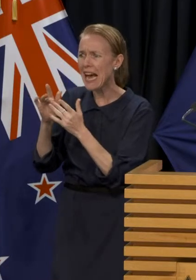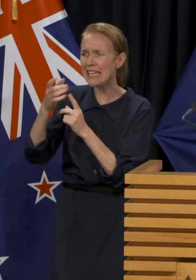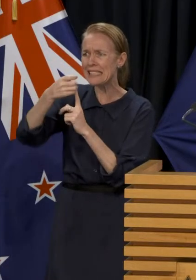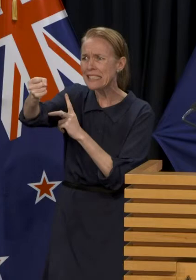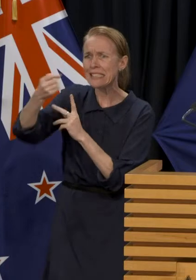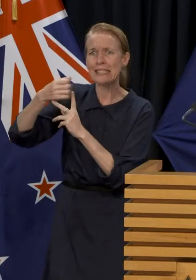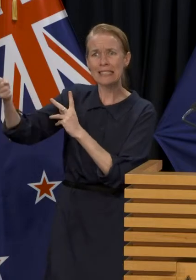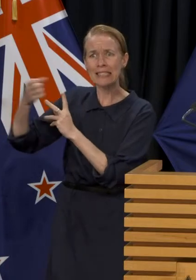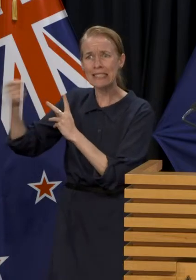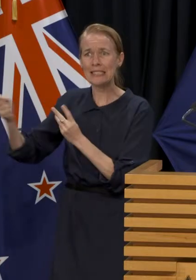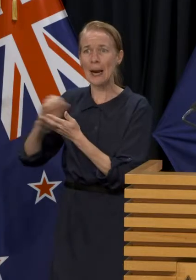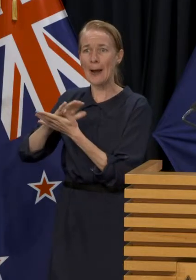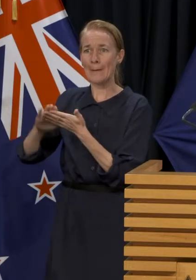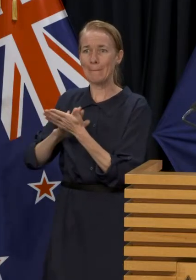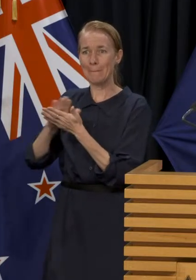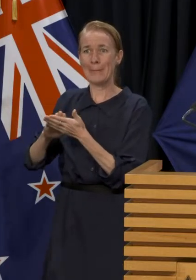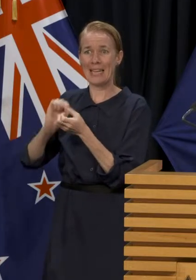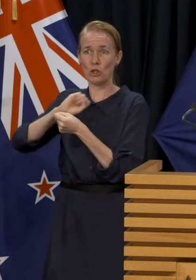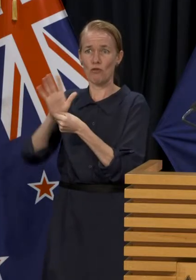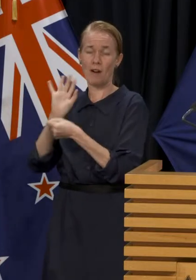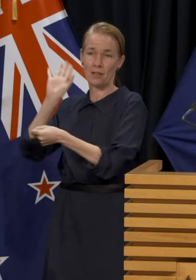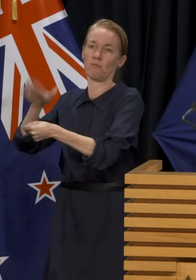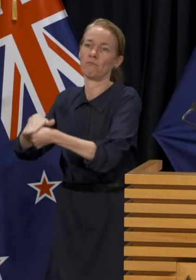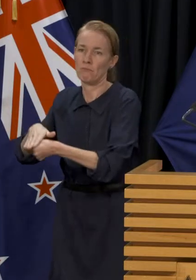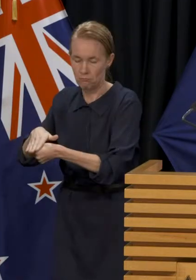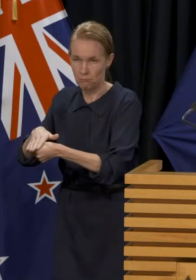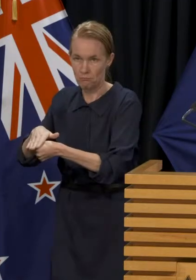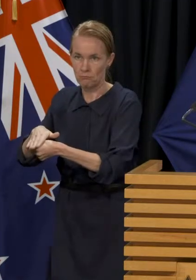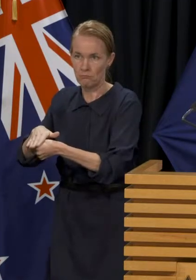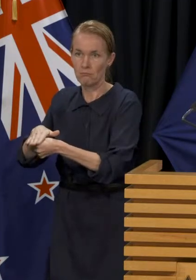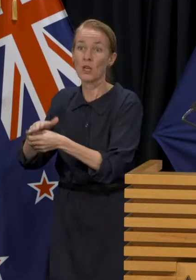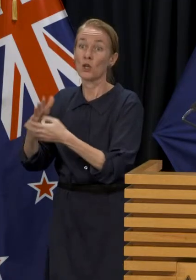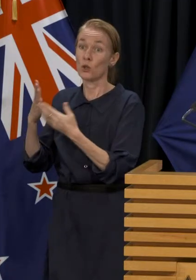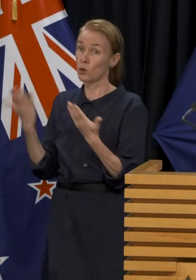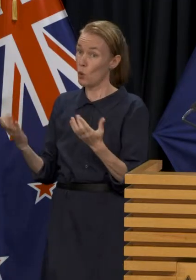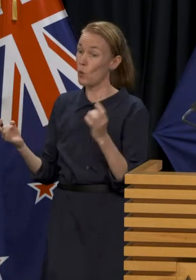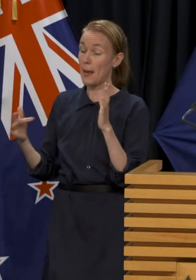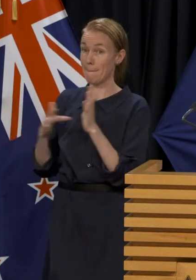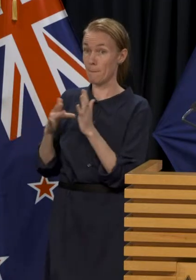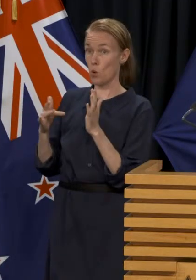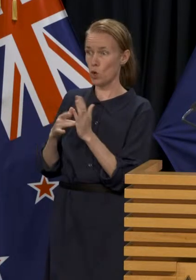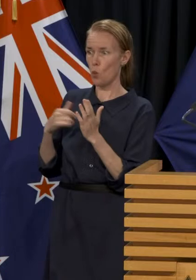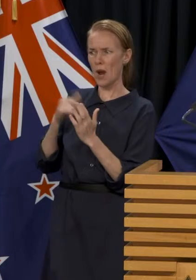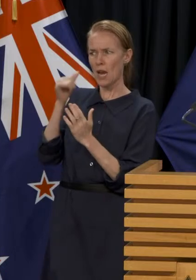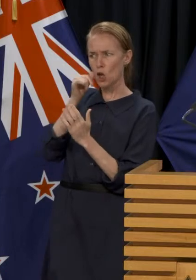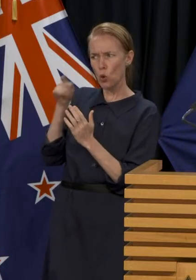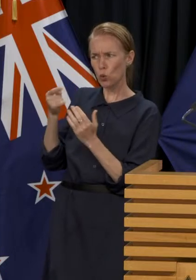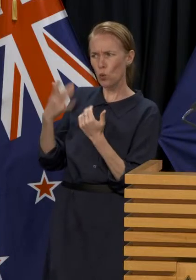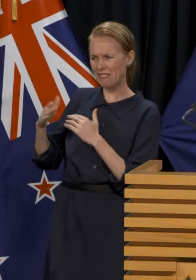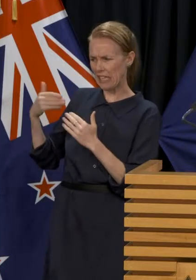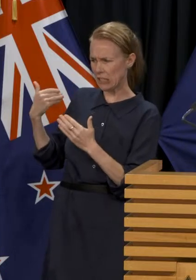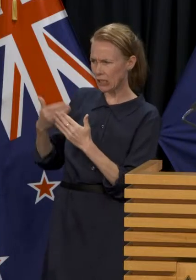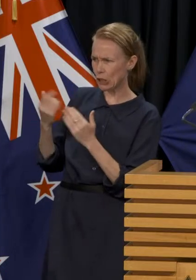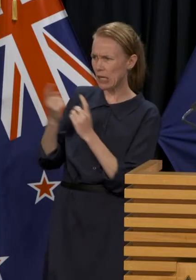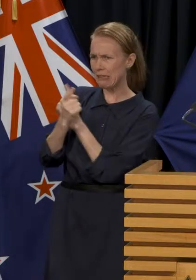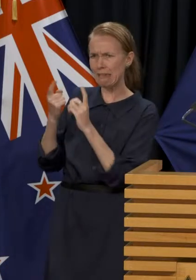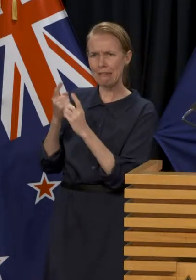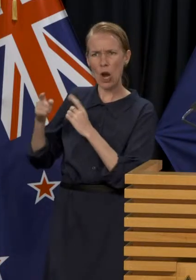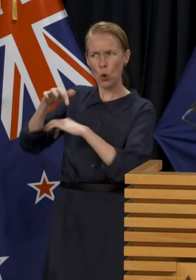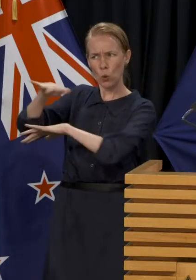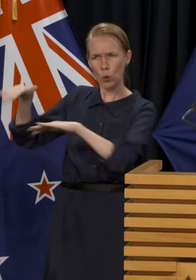else, depending on the risk factors, then the less likely we are to see that result in further